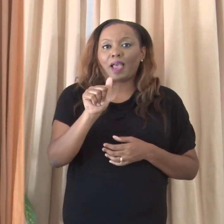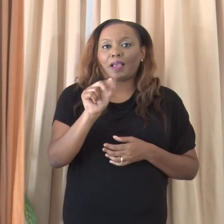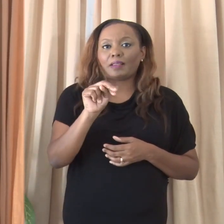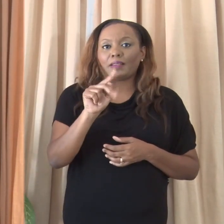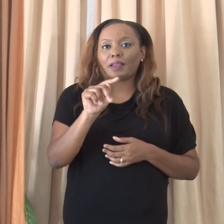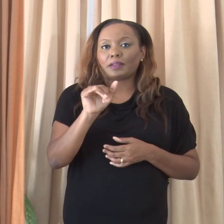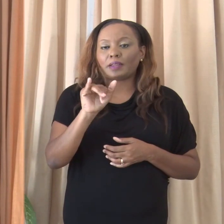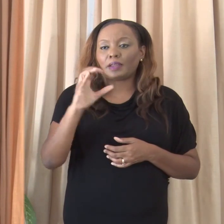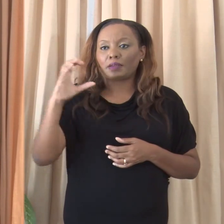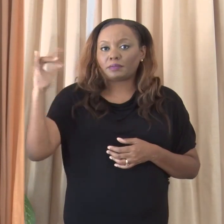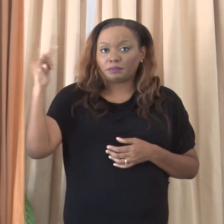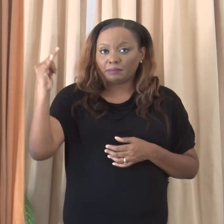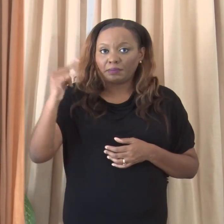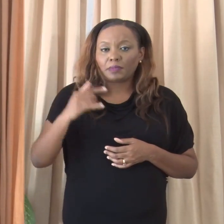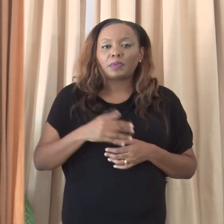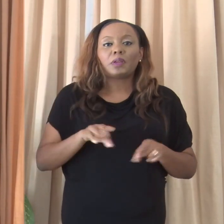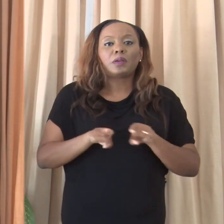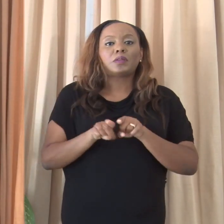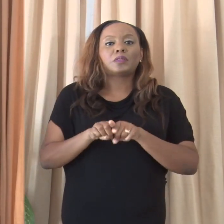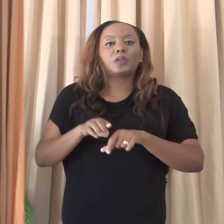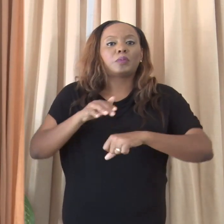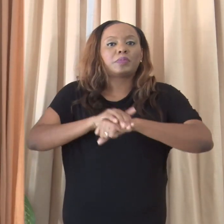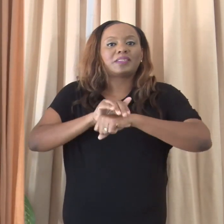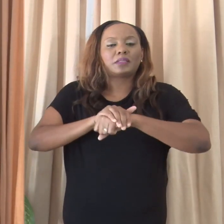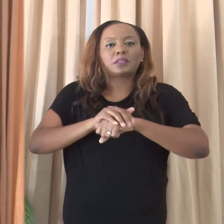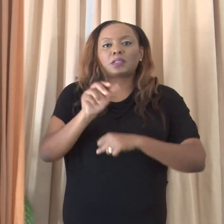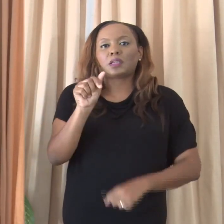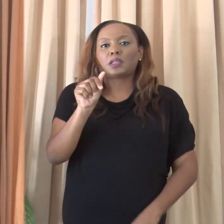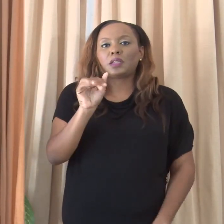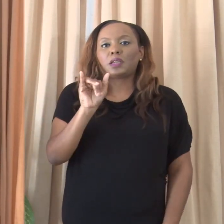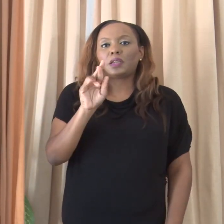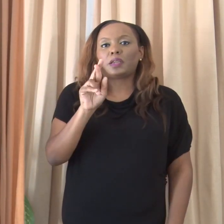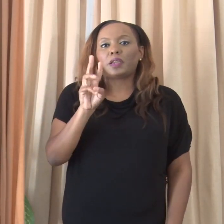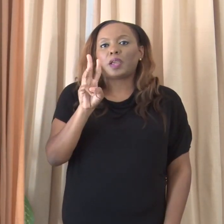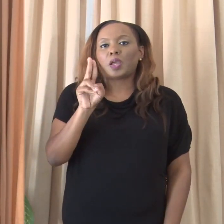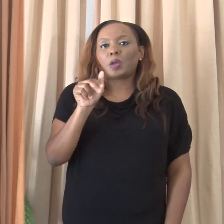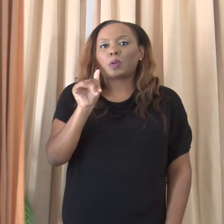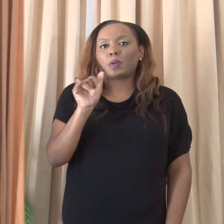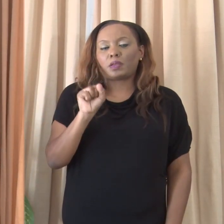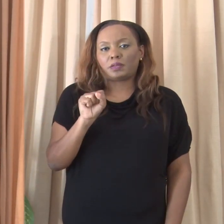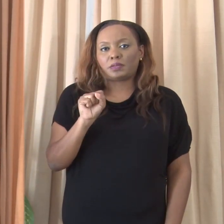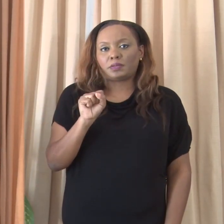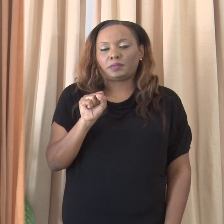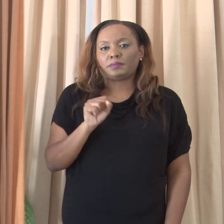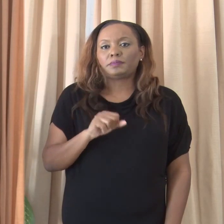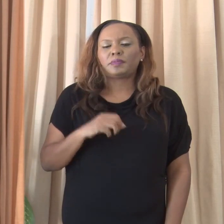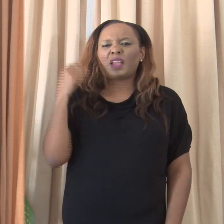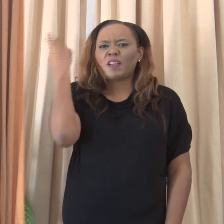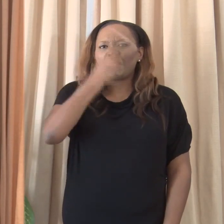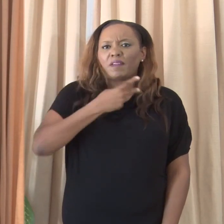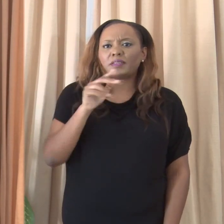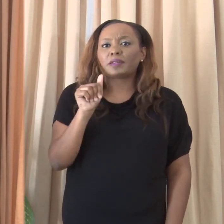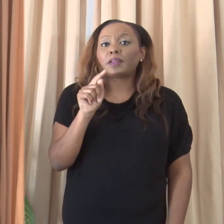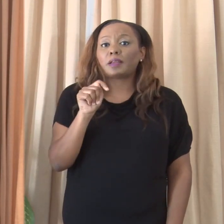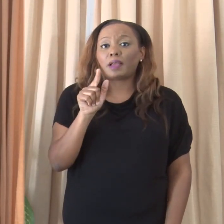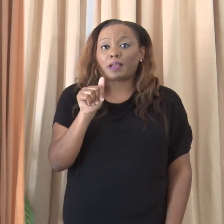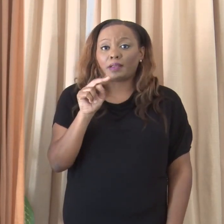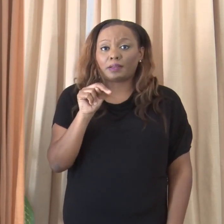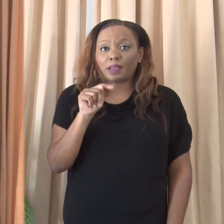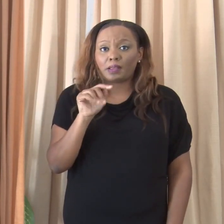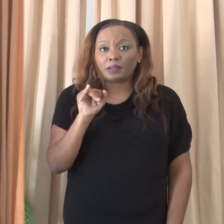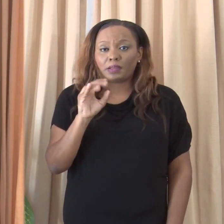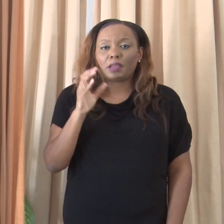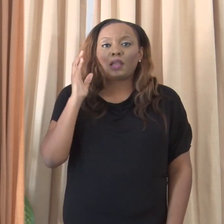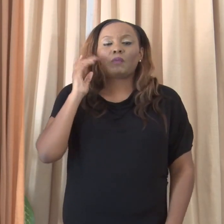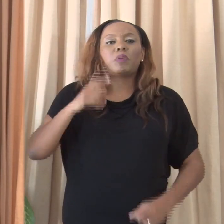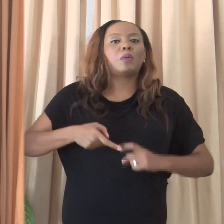and also by British Airways. Virgin Atlantic has taken a position that they will suspend their